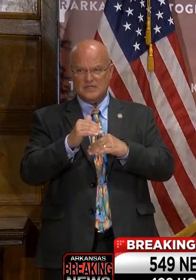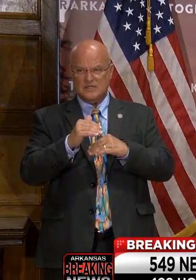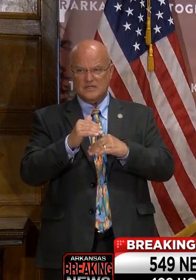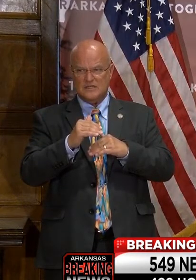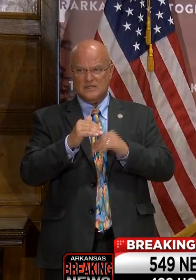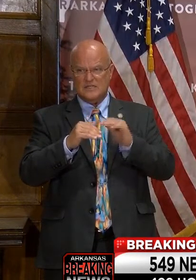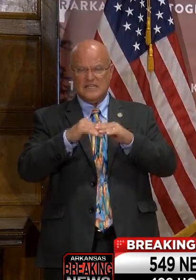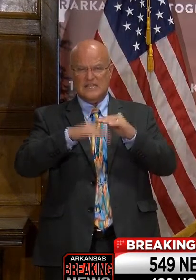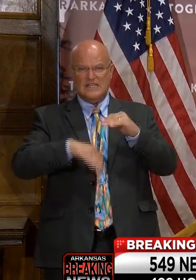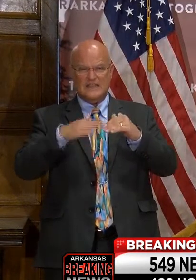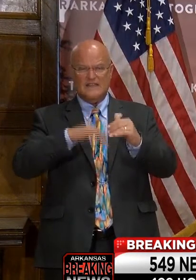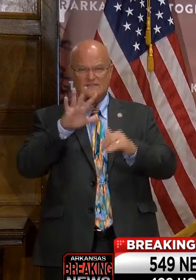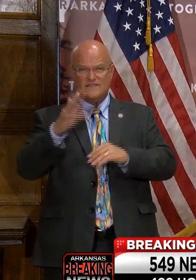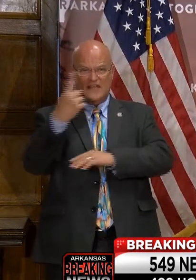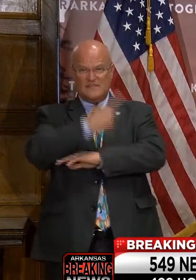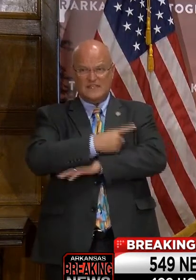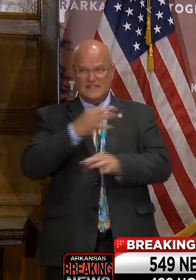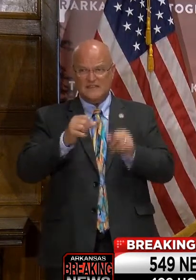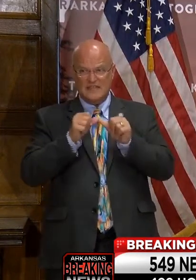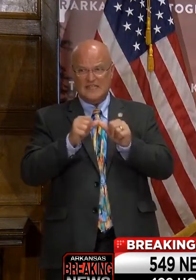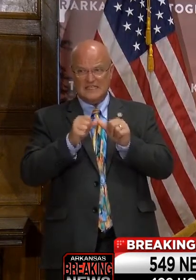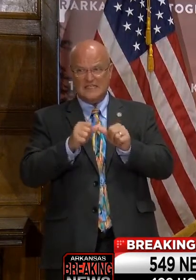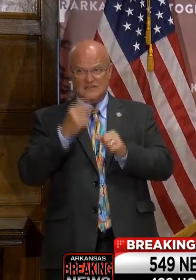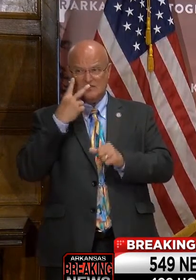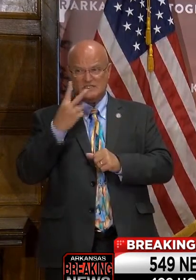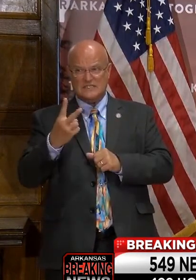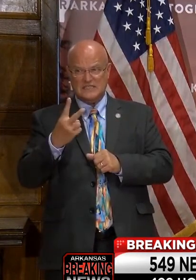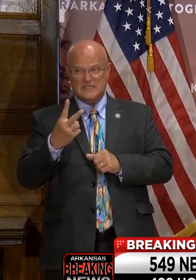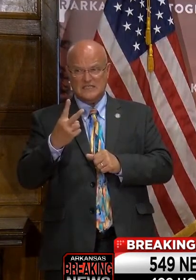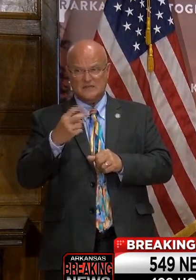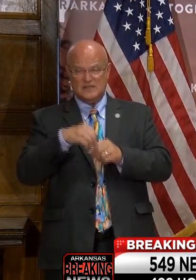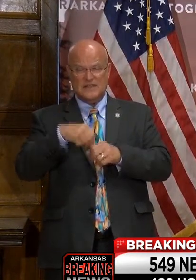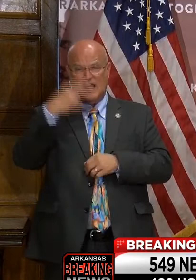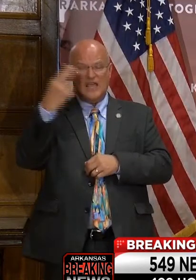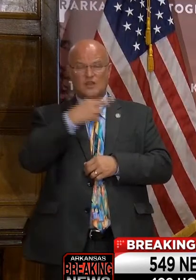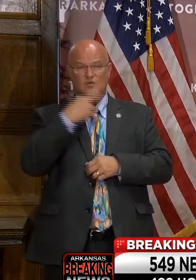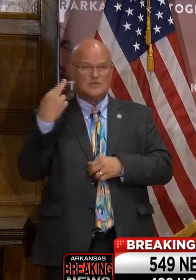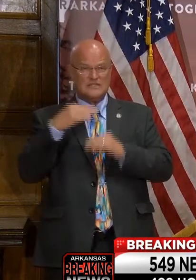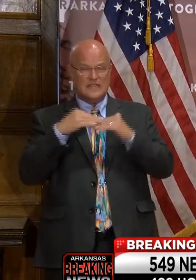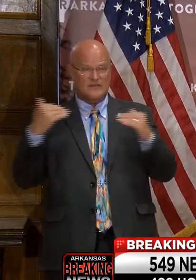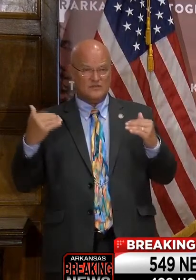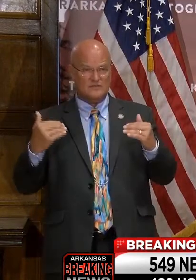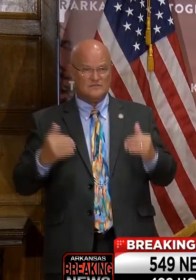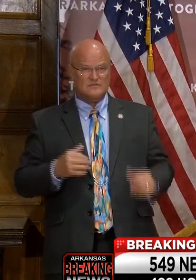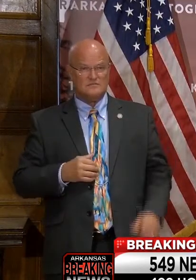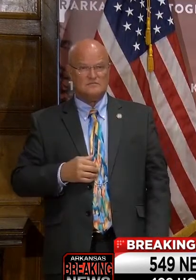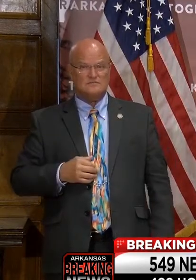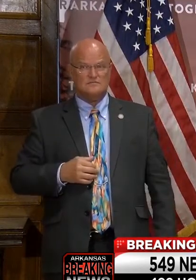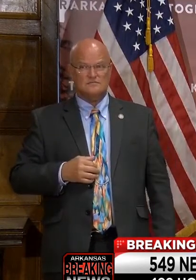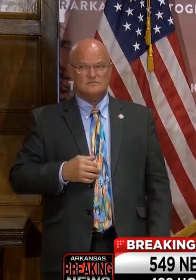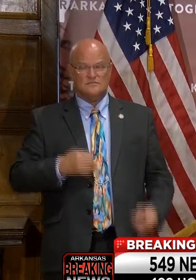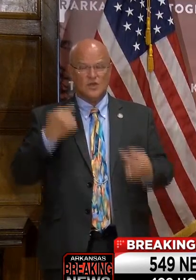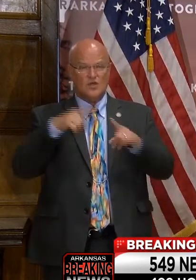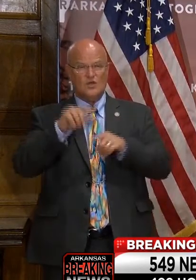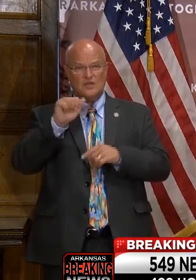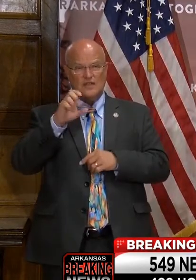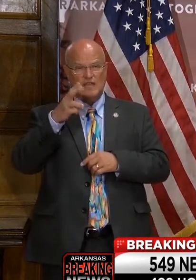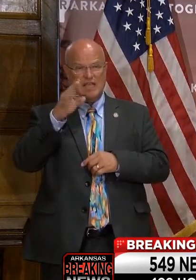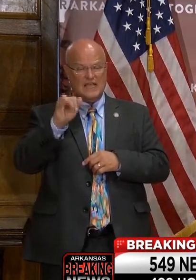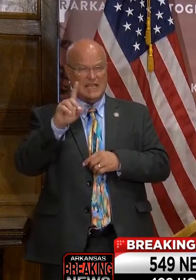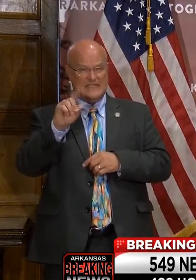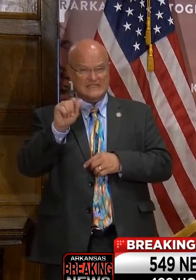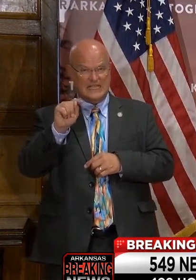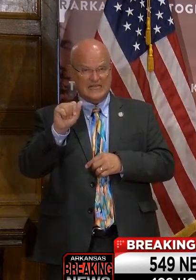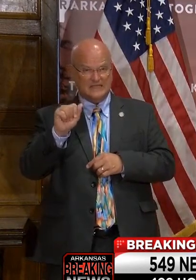less than 5 days if they continue to be in the higher risk level to the ACI